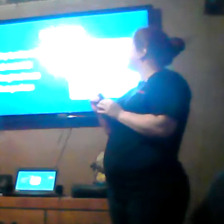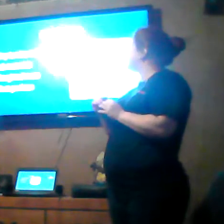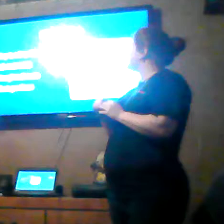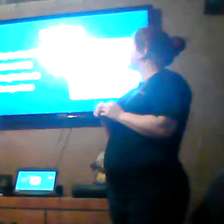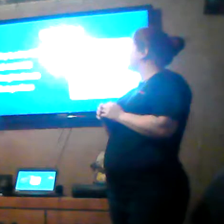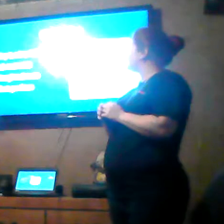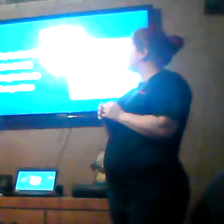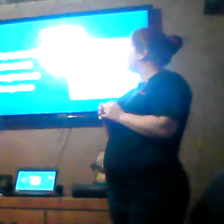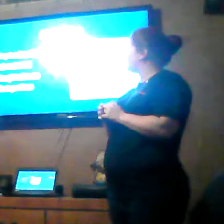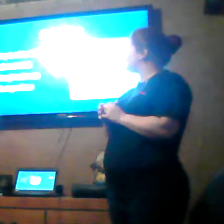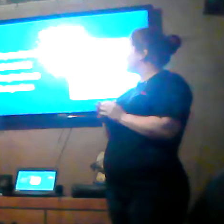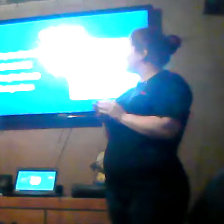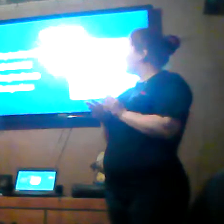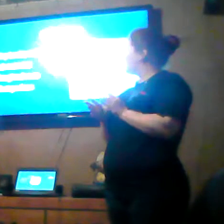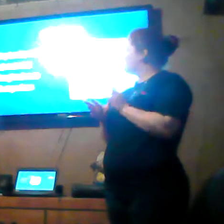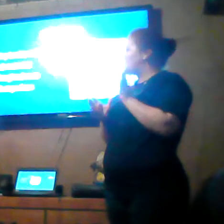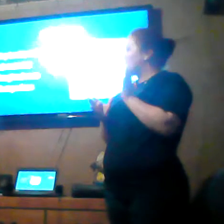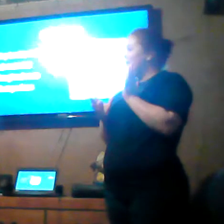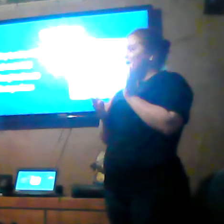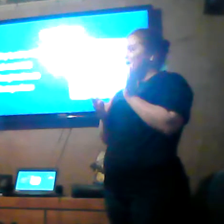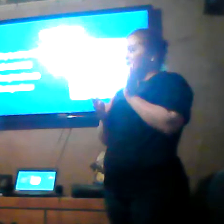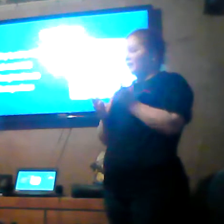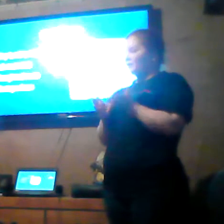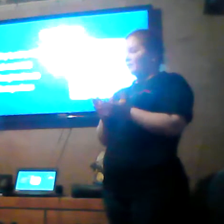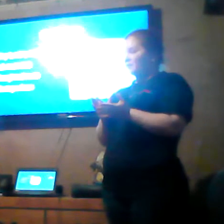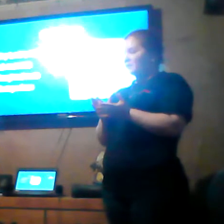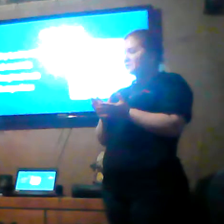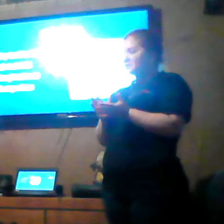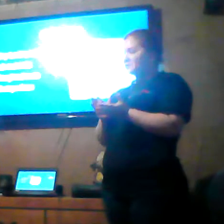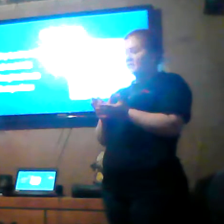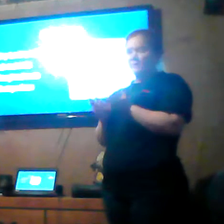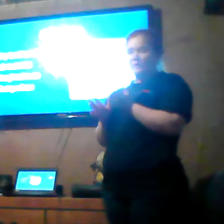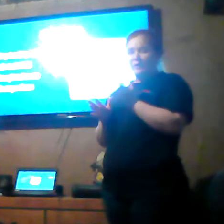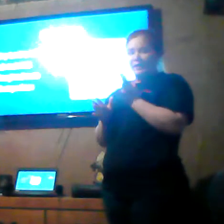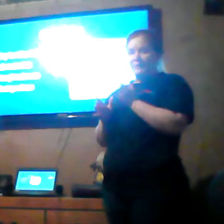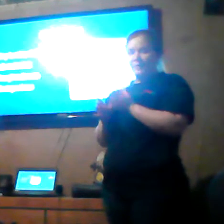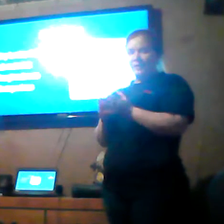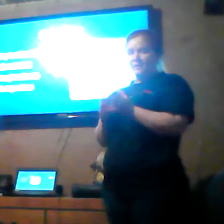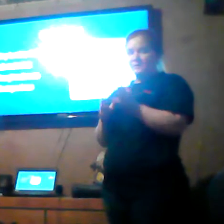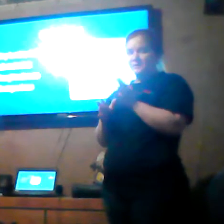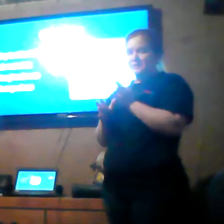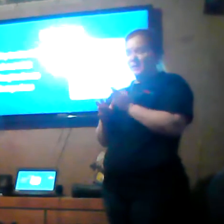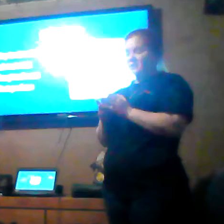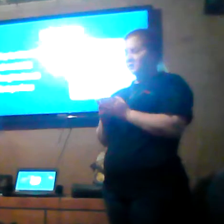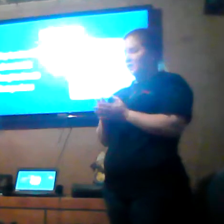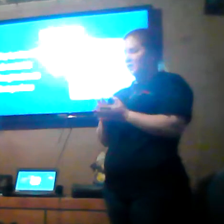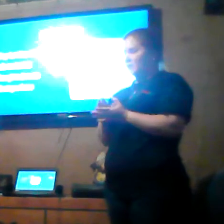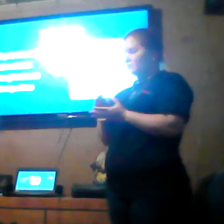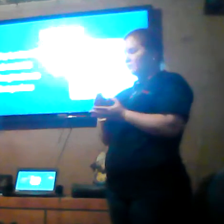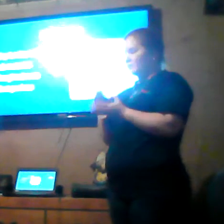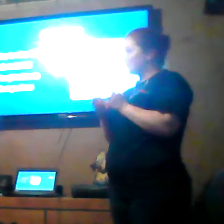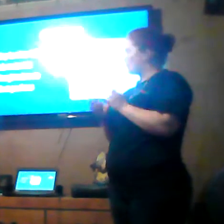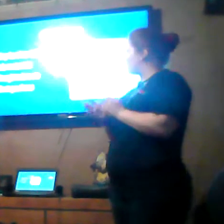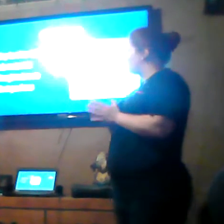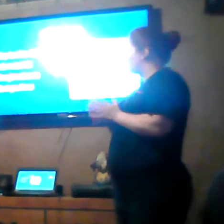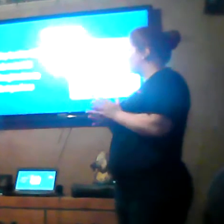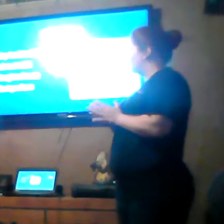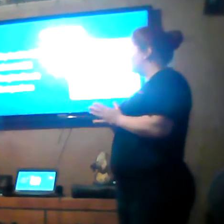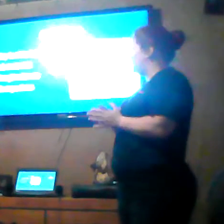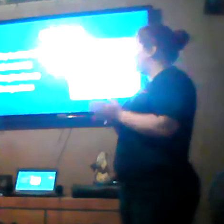this can lead to infection if a microbiologist is looking for antibiotics and such, and they're working with the brucella,